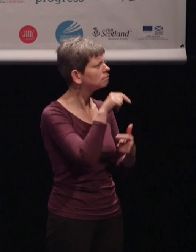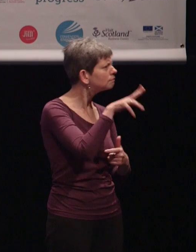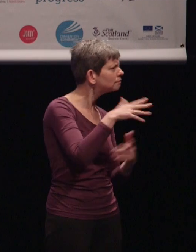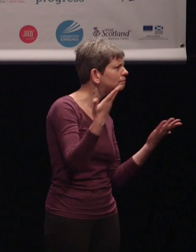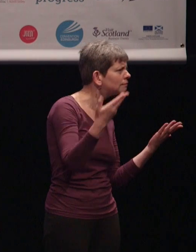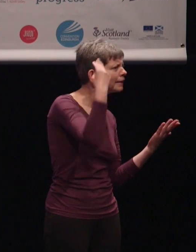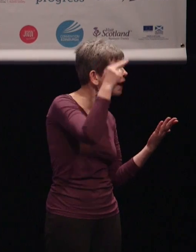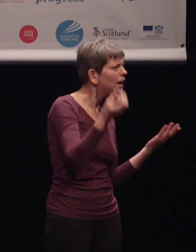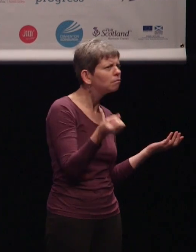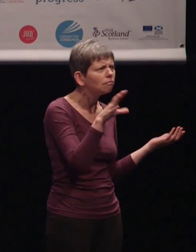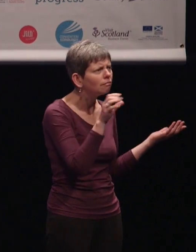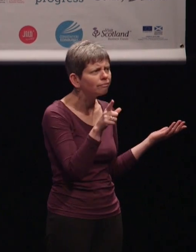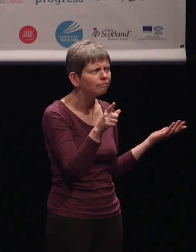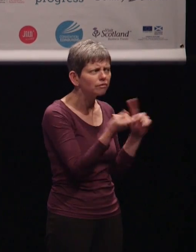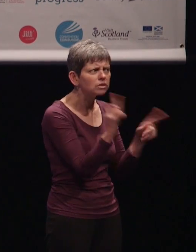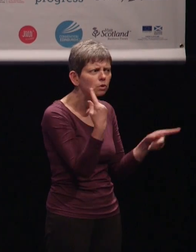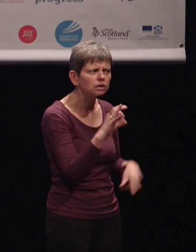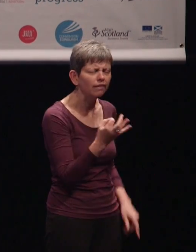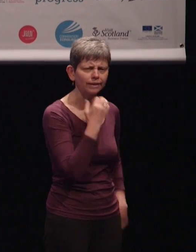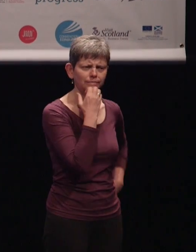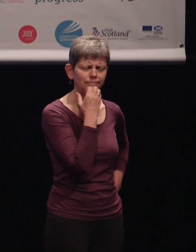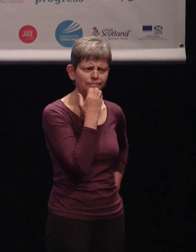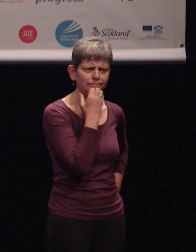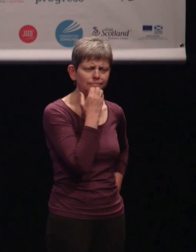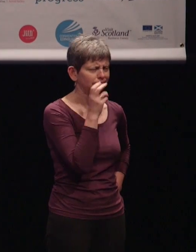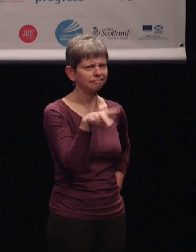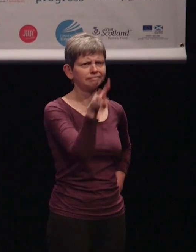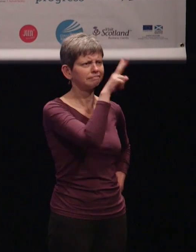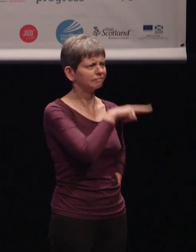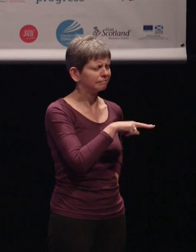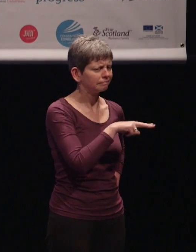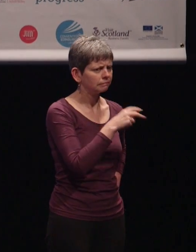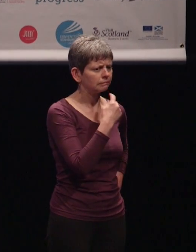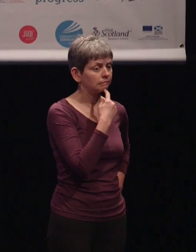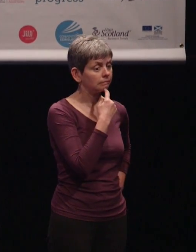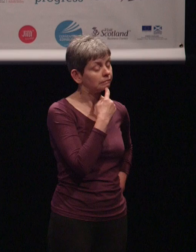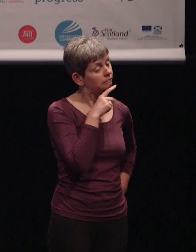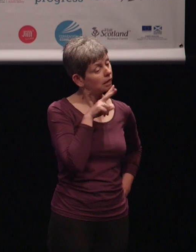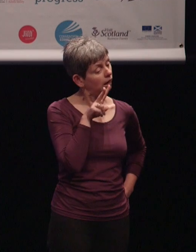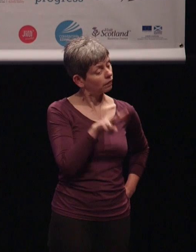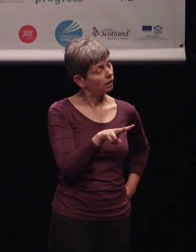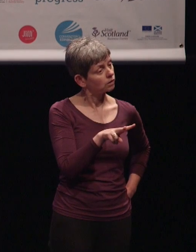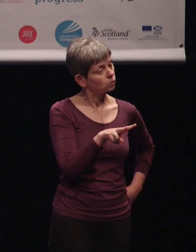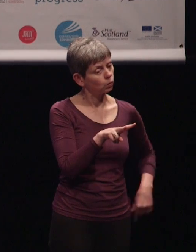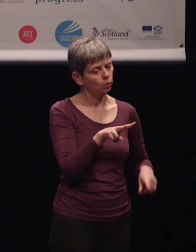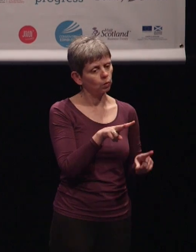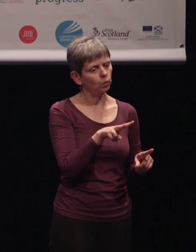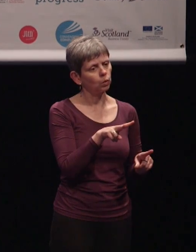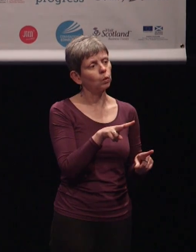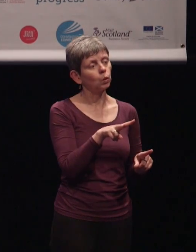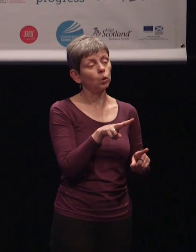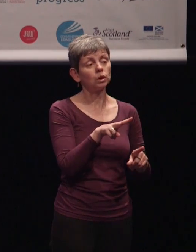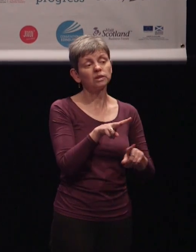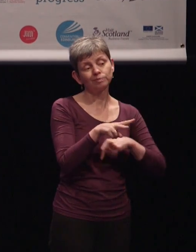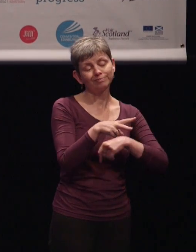he didn't answer. And I looked around and then I saw that there was a package of